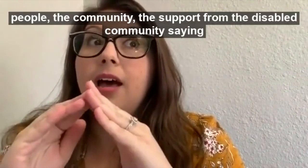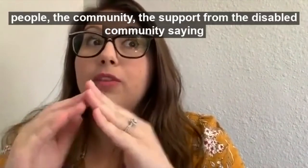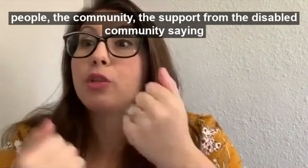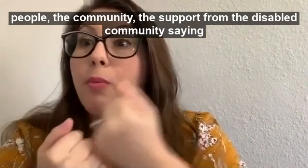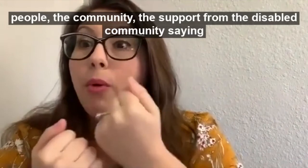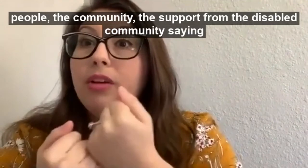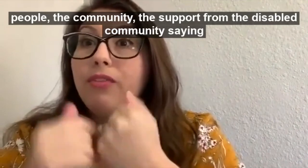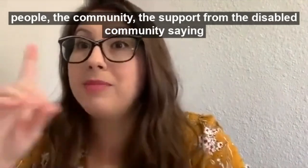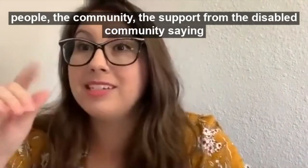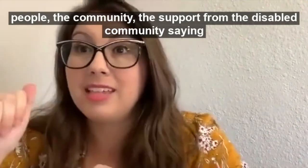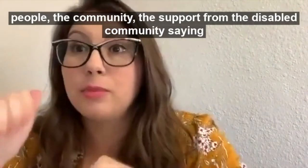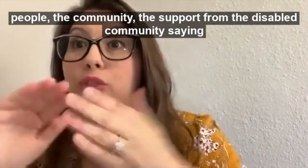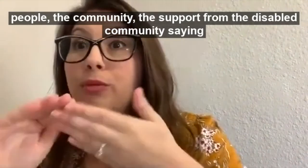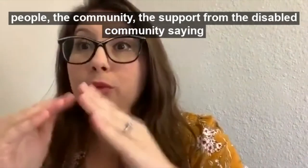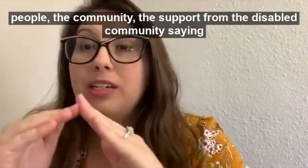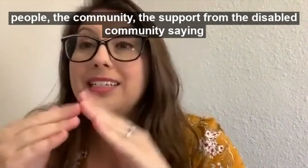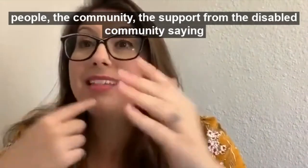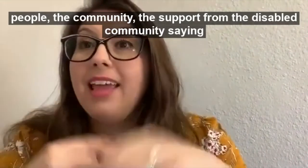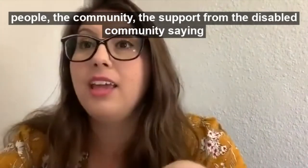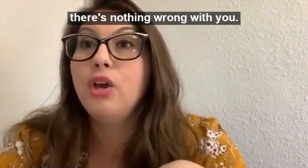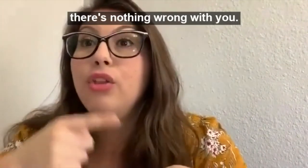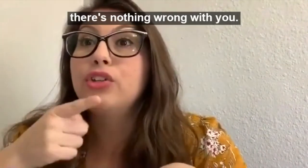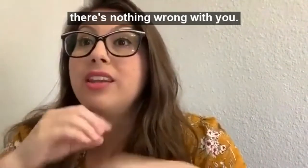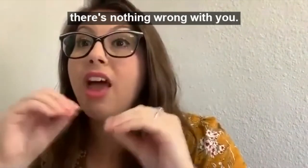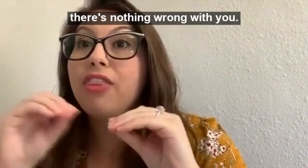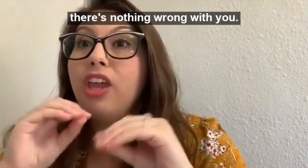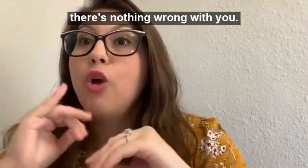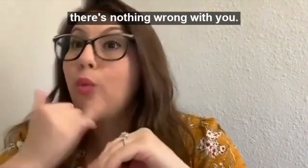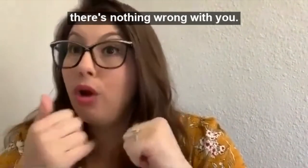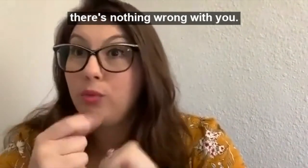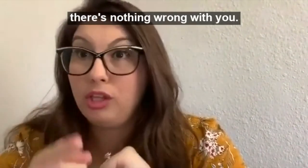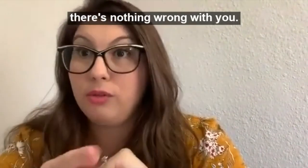the support from the disabled community saying, there's nothing wrong with you.